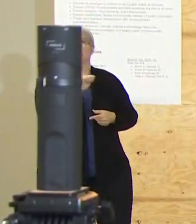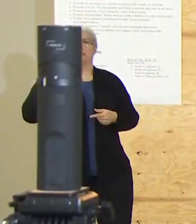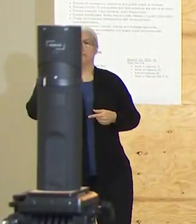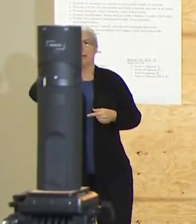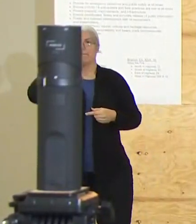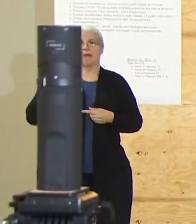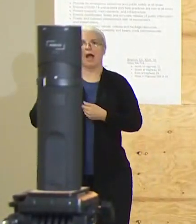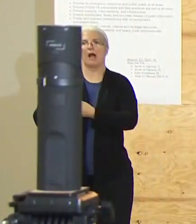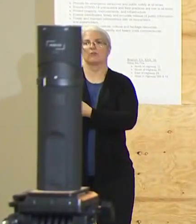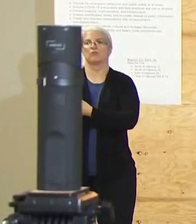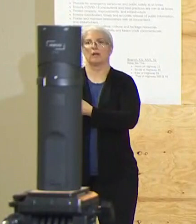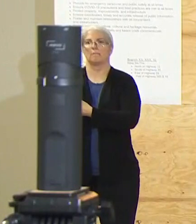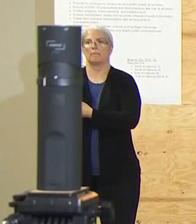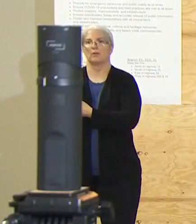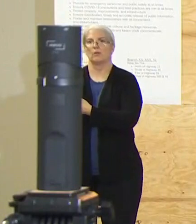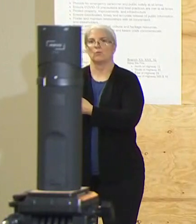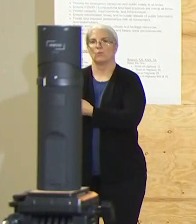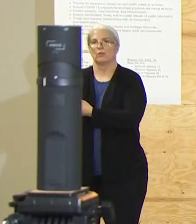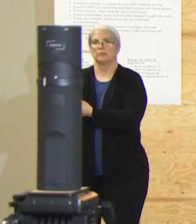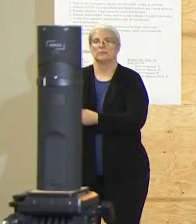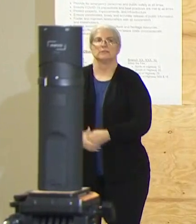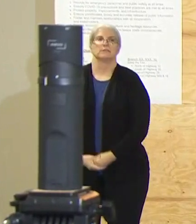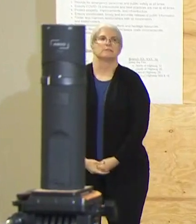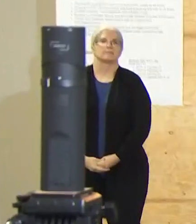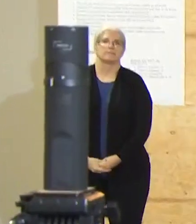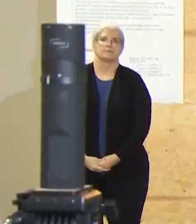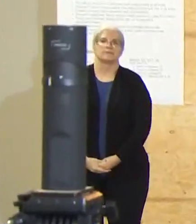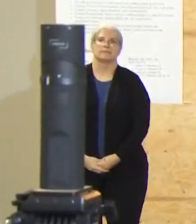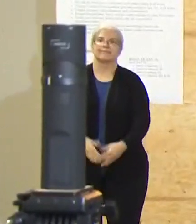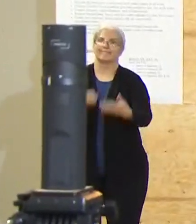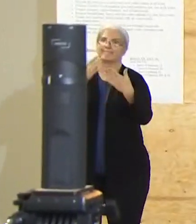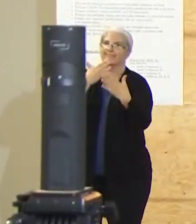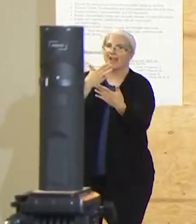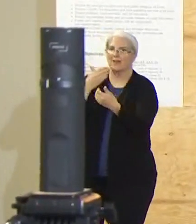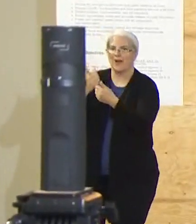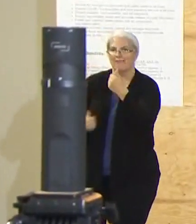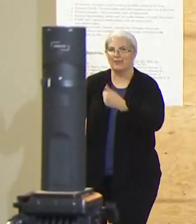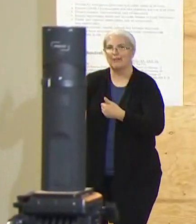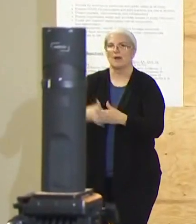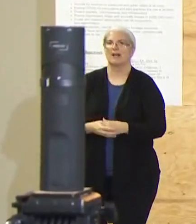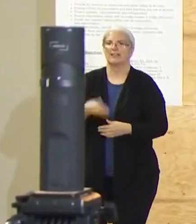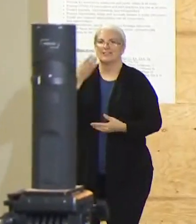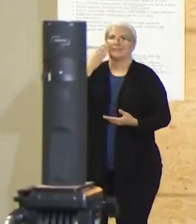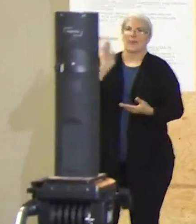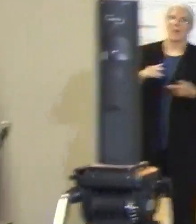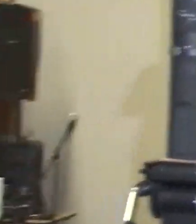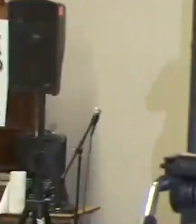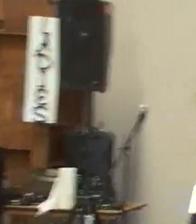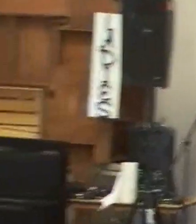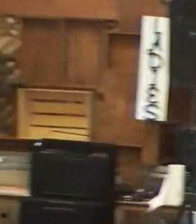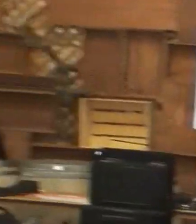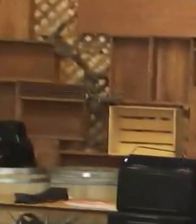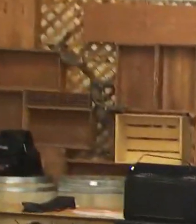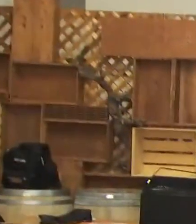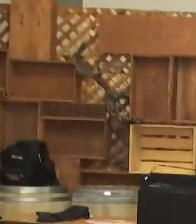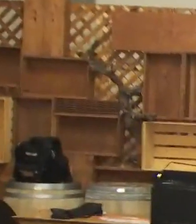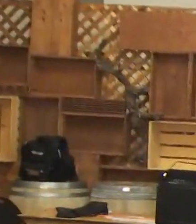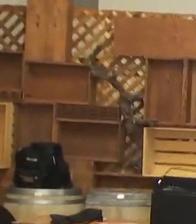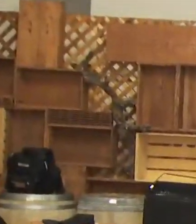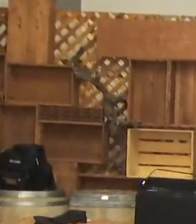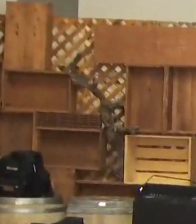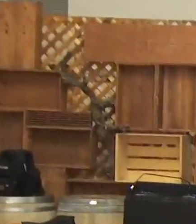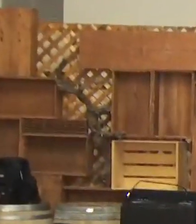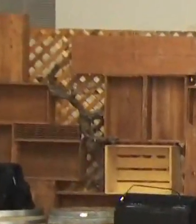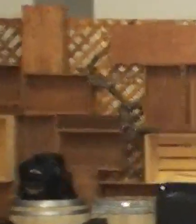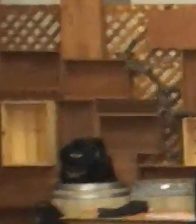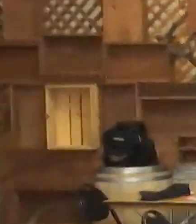Thank you very much to everyone who's here. I think everybody's heard the same message. Please heed law enforcement warnings.